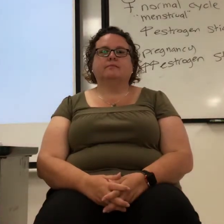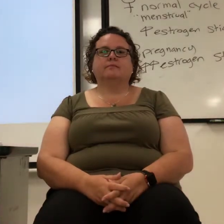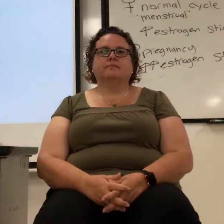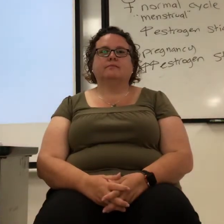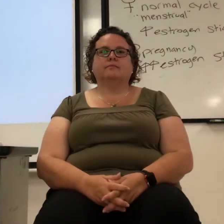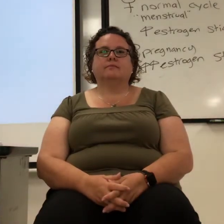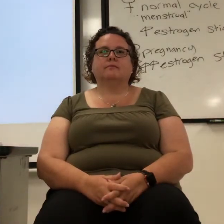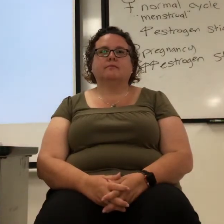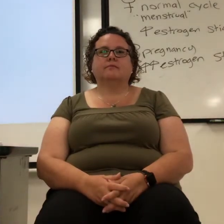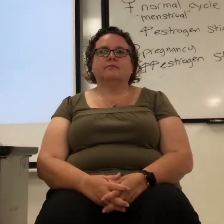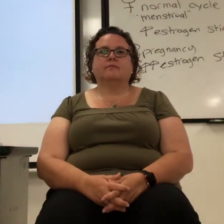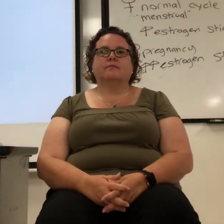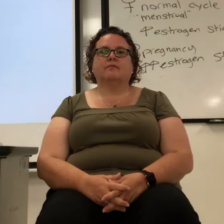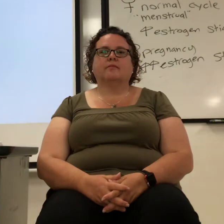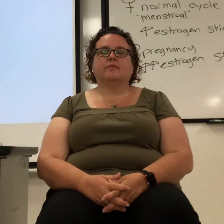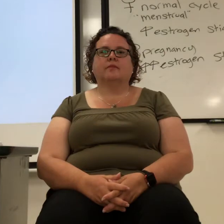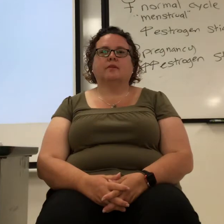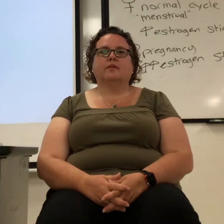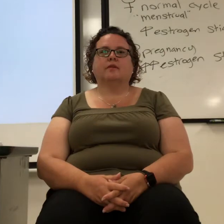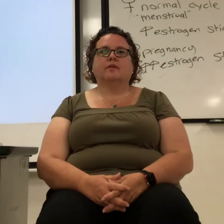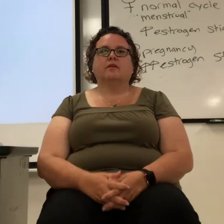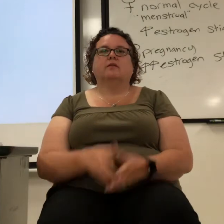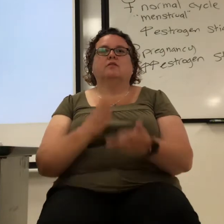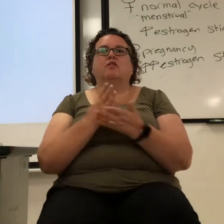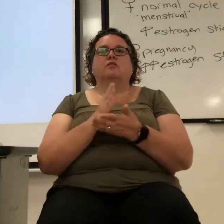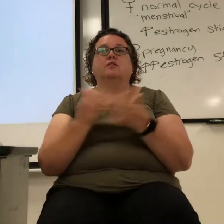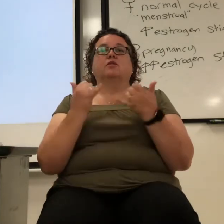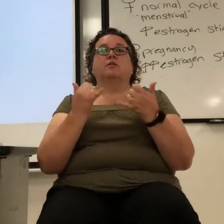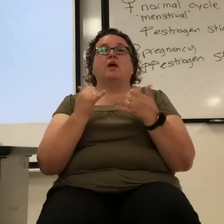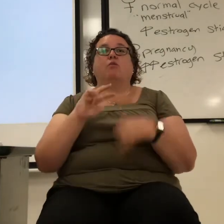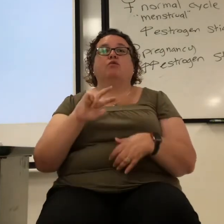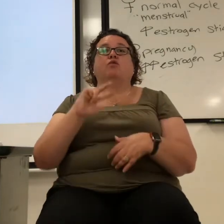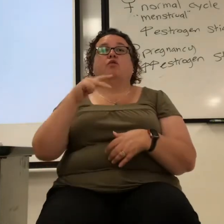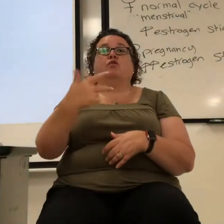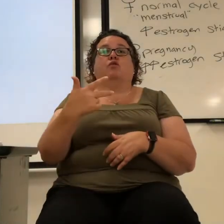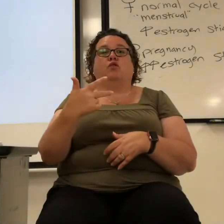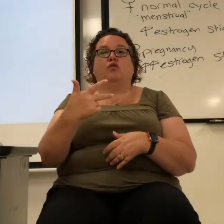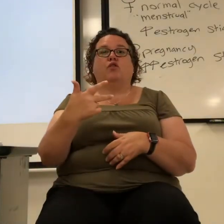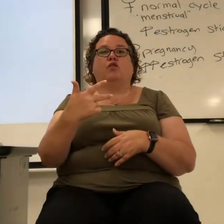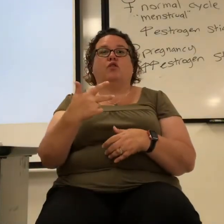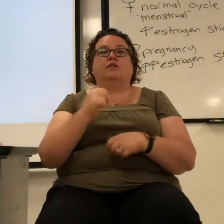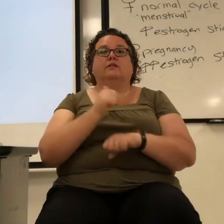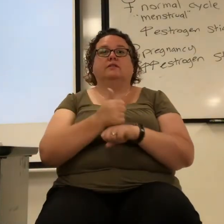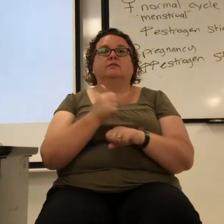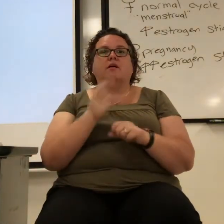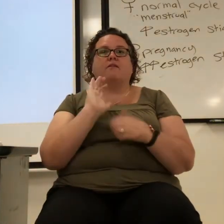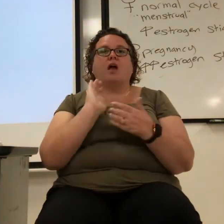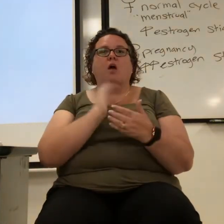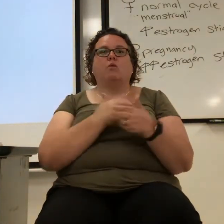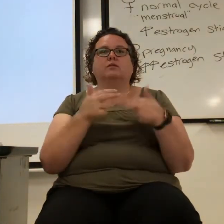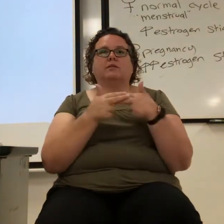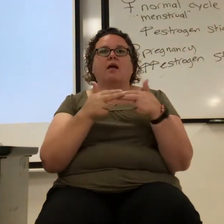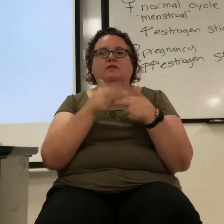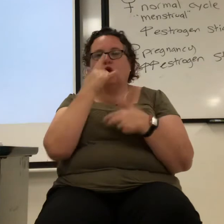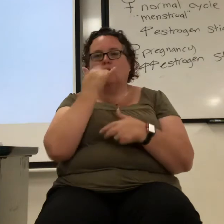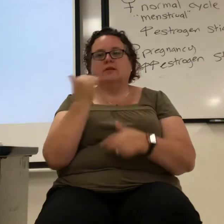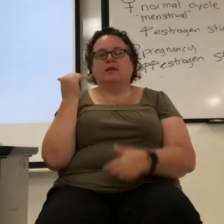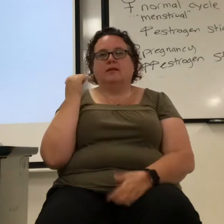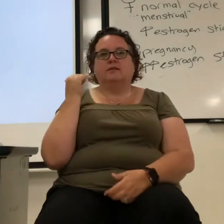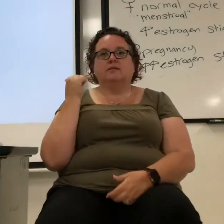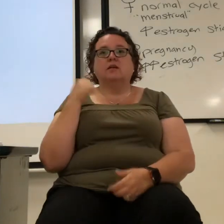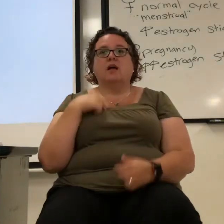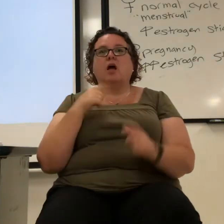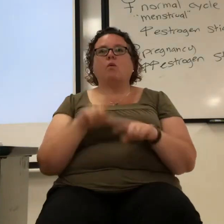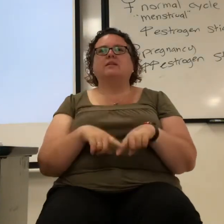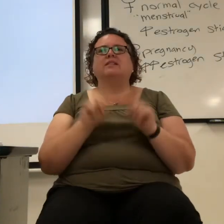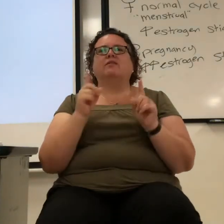Okay. All right, let me start the third set of slides. Looks like this. I'm dealt with pituitary. I'm going to move on